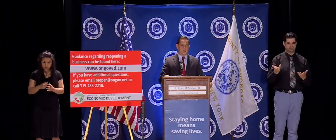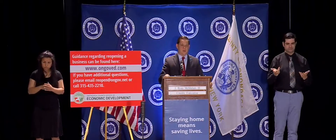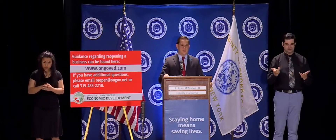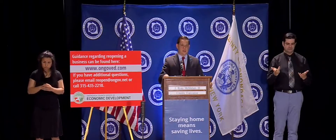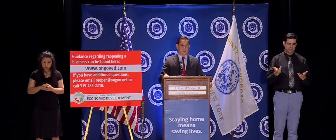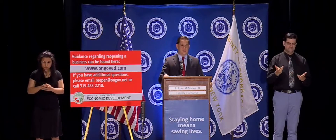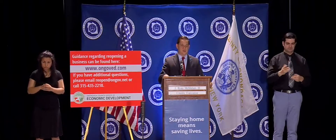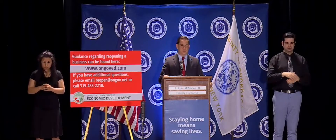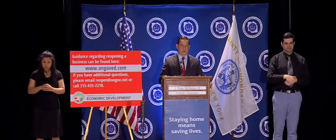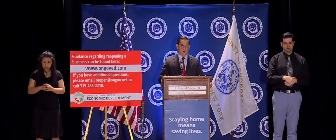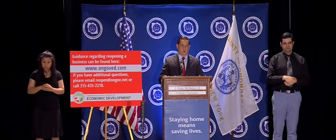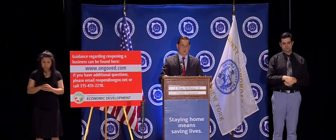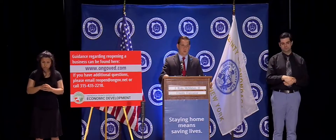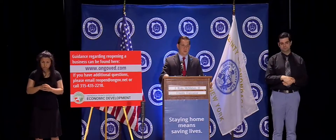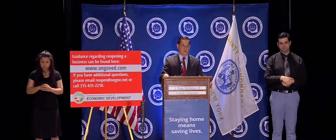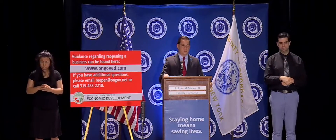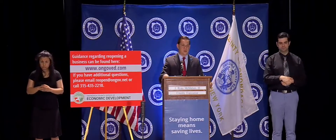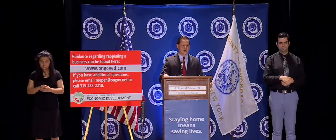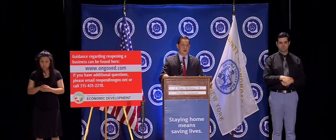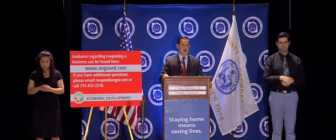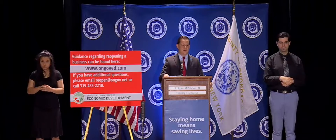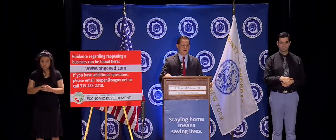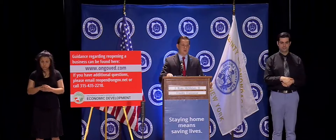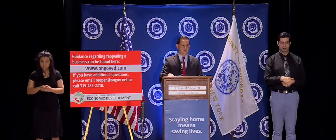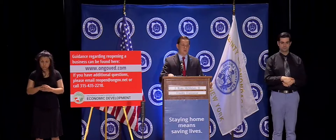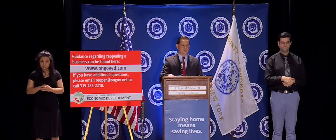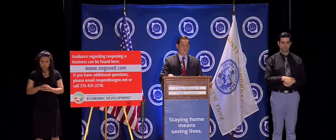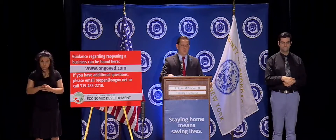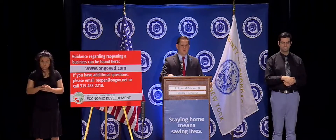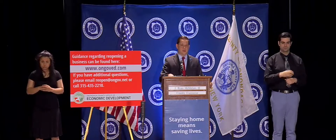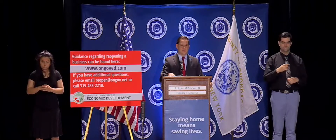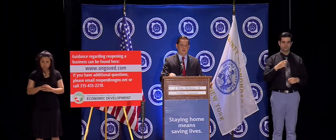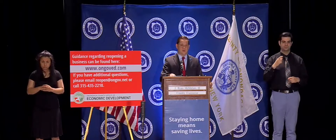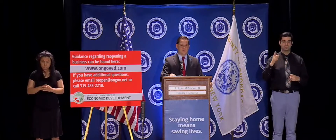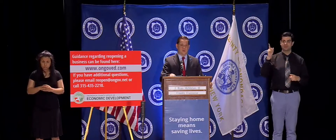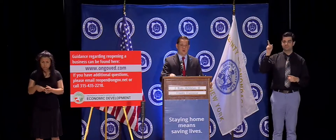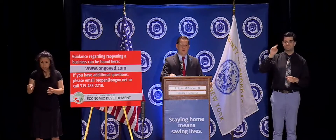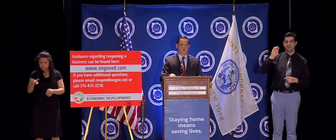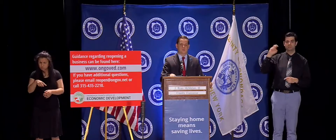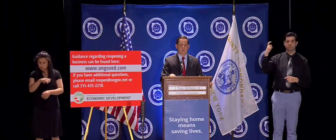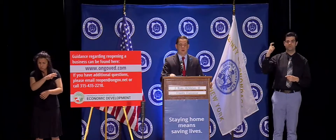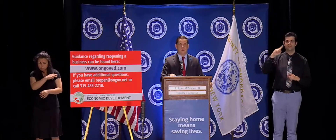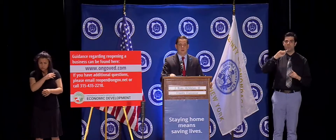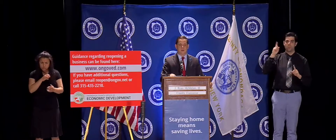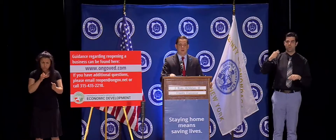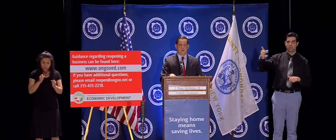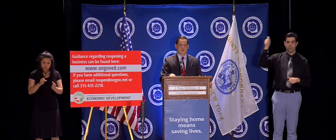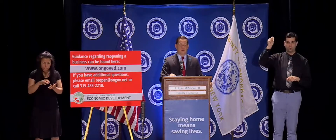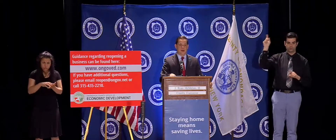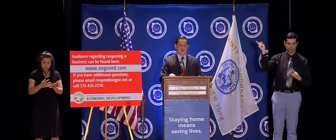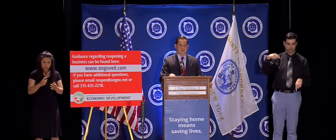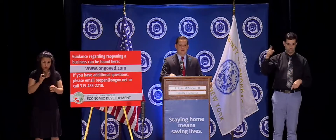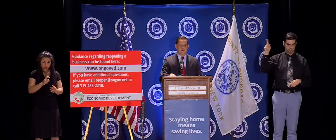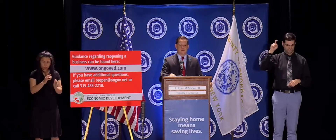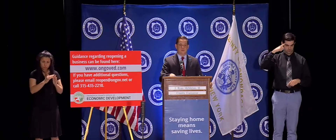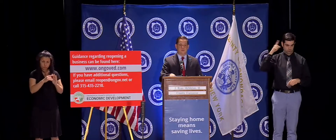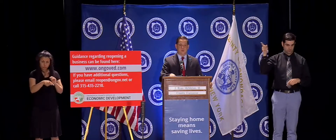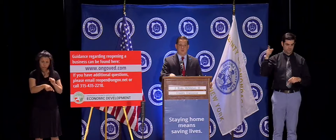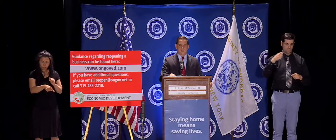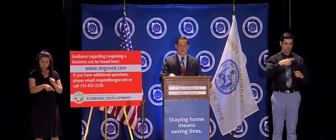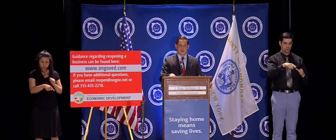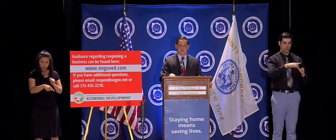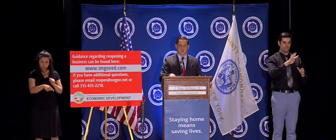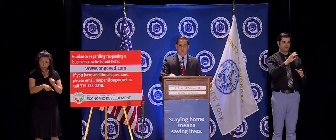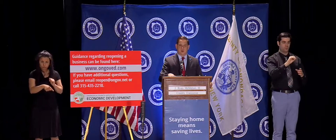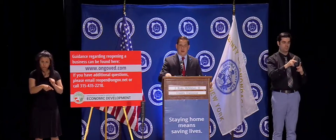right now that the state has, we're trying to work through this. These are folks that lived in nursing homes. They became COVID positive. They